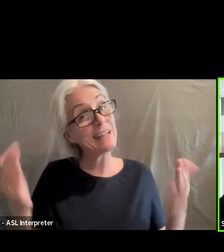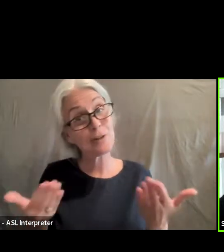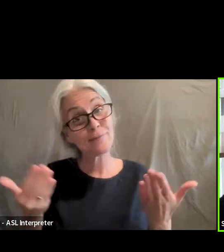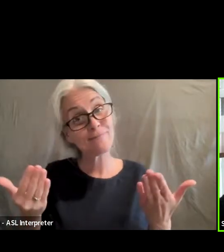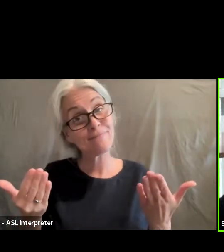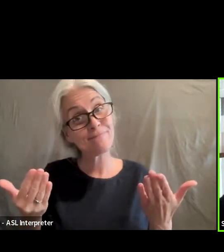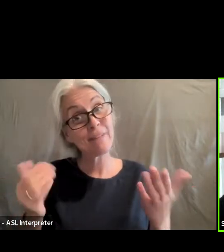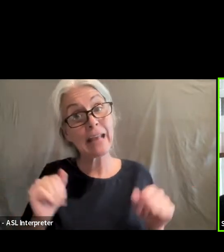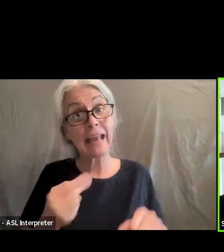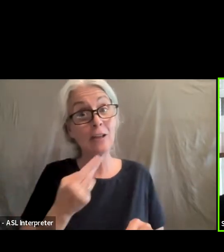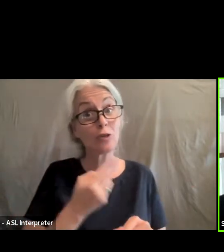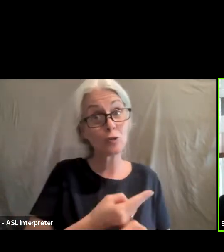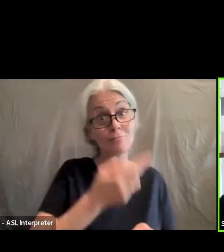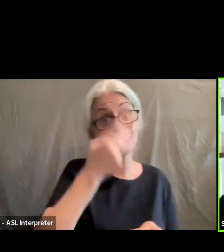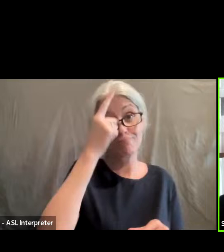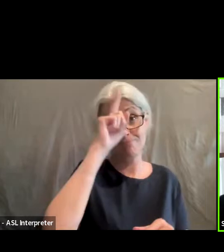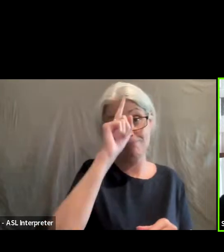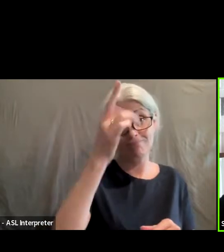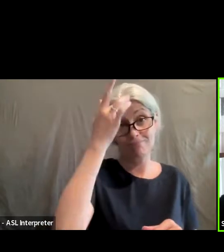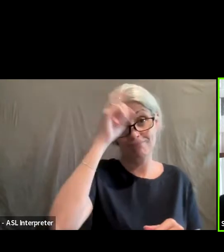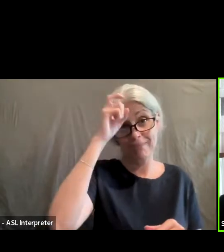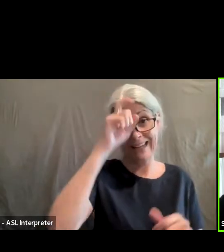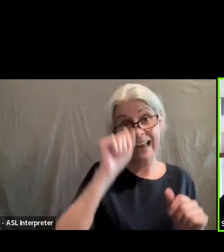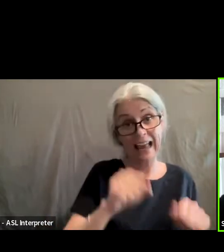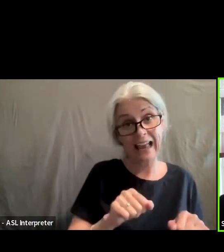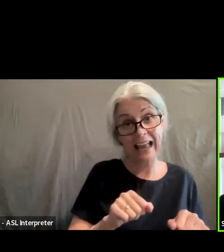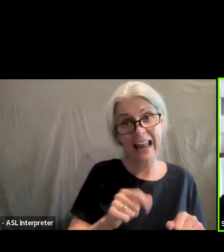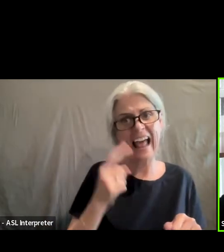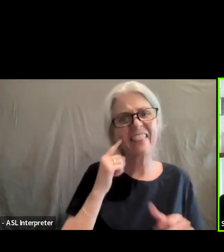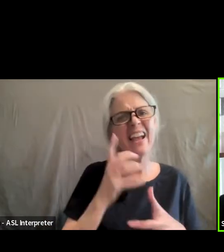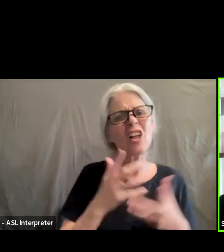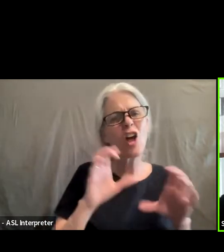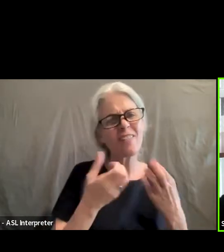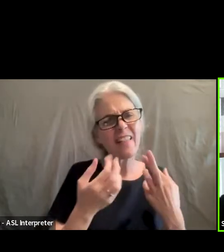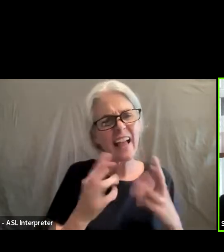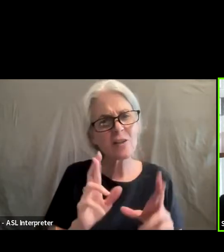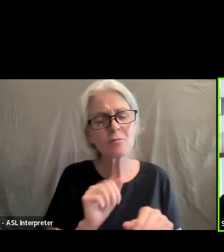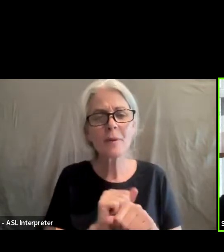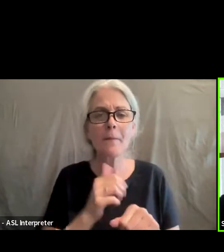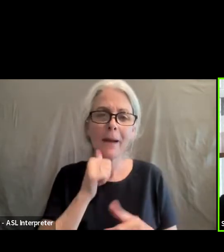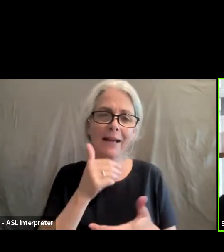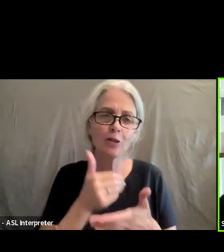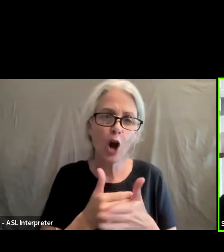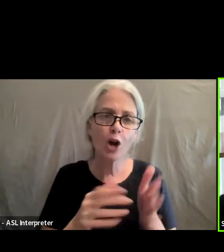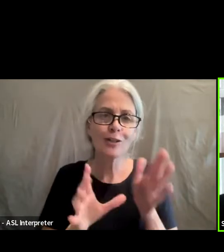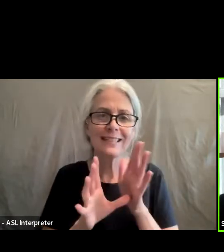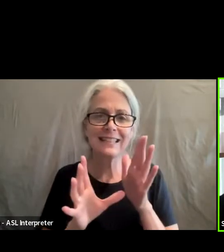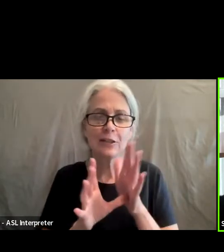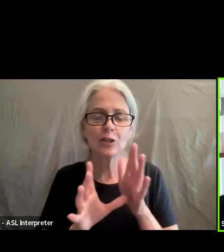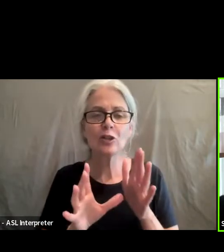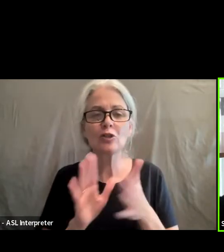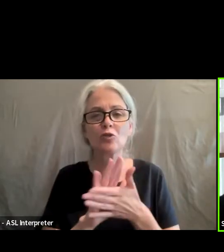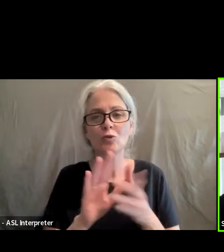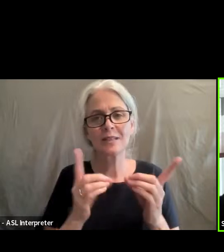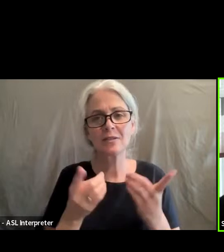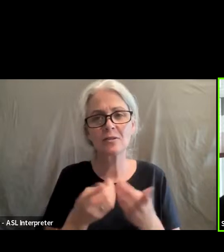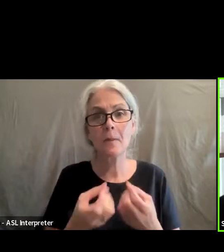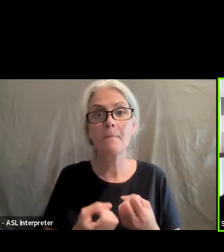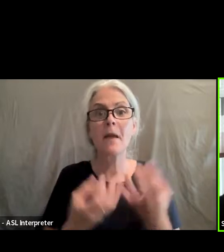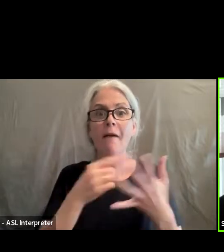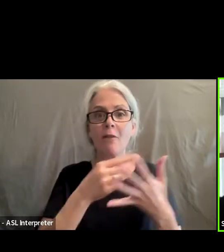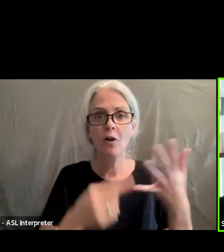can use it wisely. And I do think there's a lot of classroom assignments. My daughter is a senior in our school district. There are